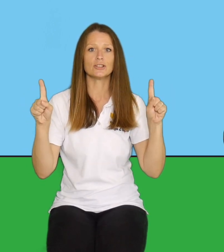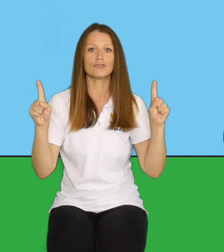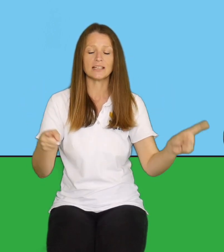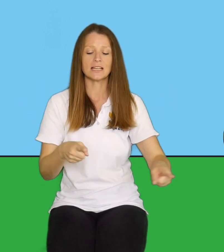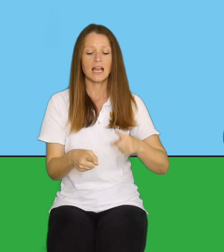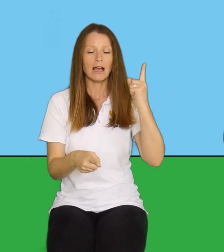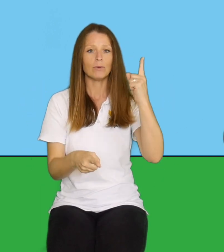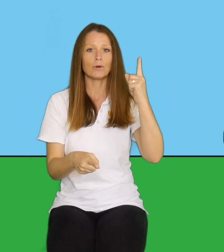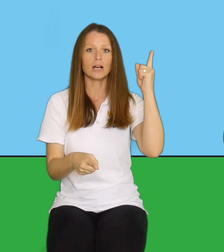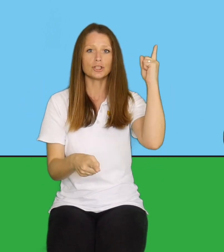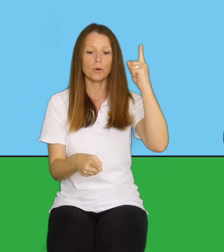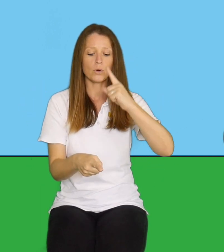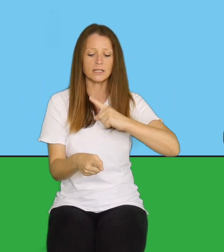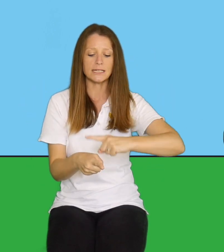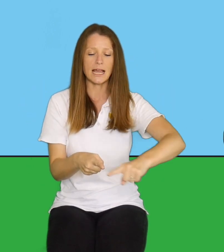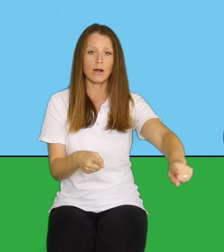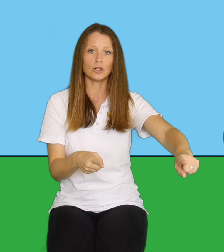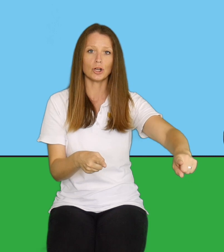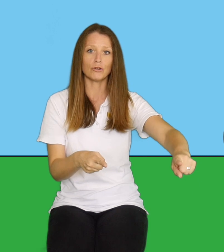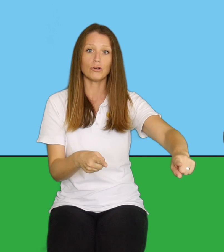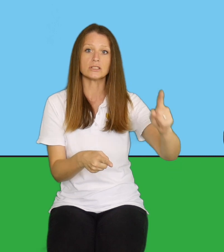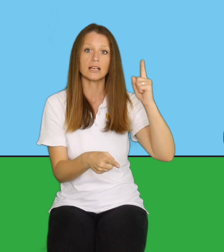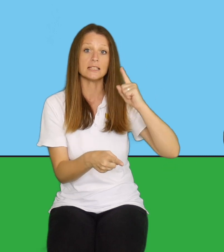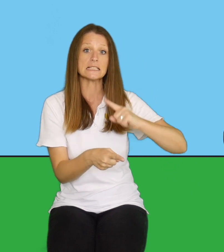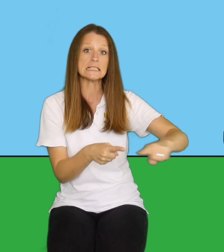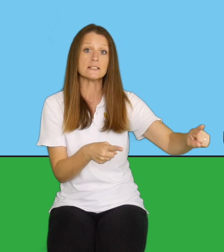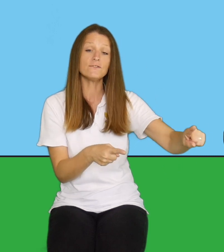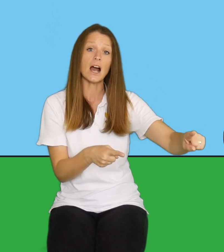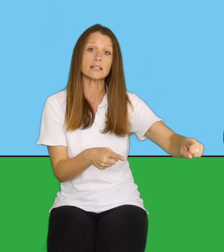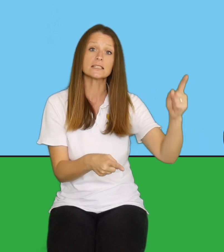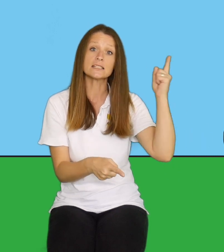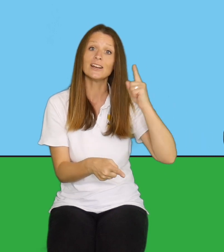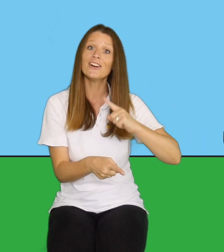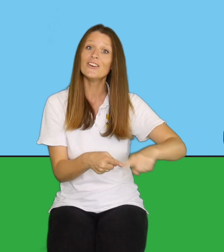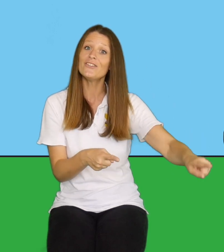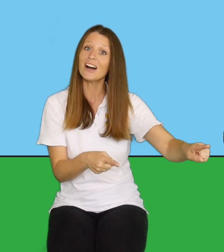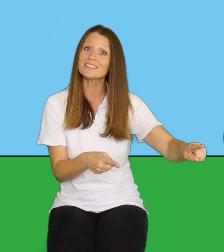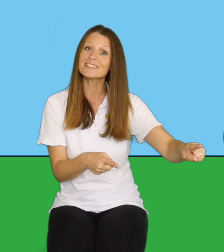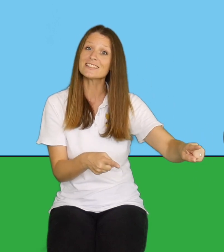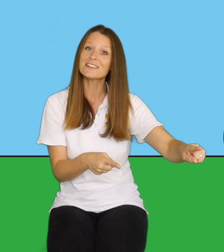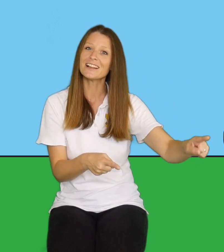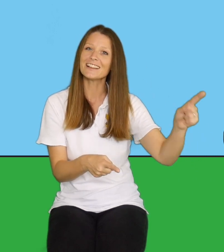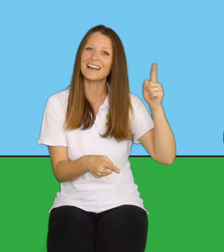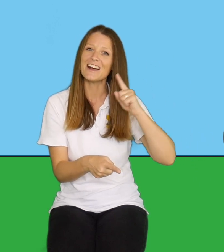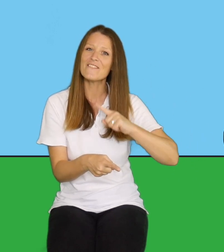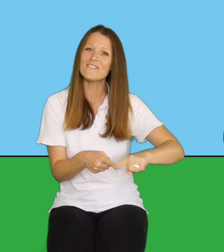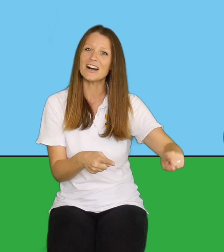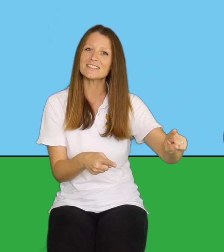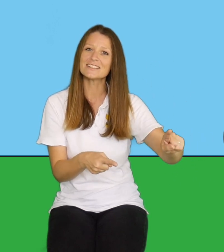straight. And we bring our top one down and across like this. This is fast. Fast, like that. Fast.